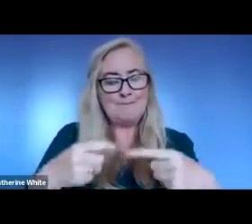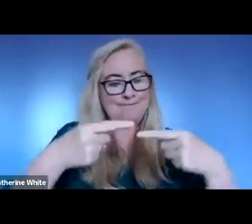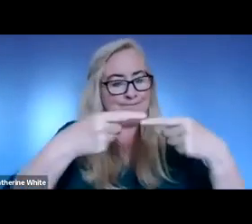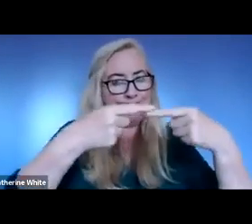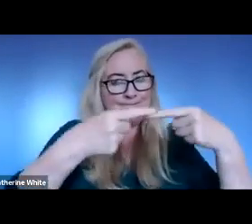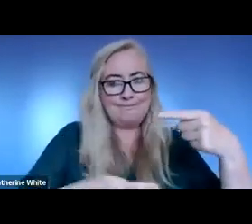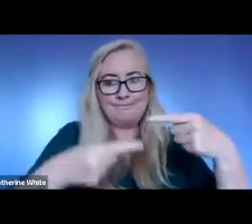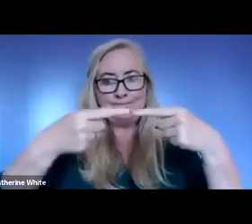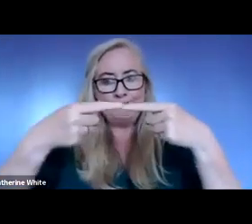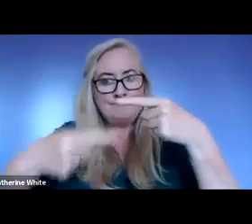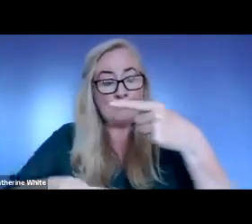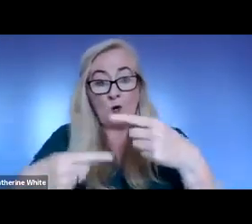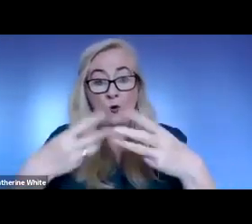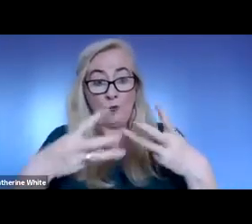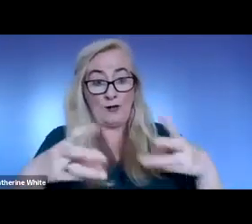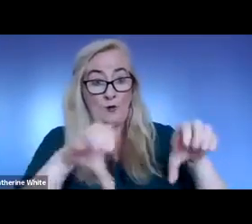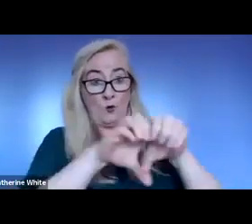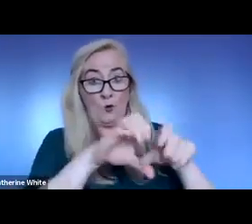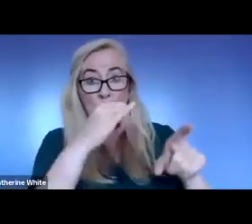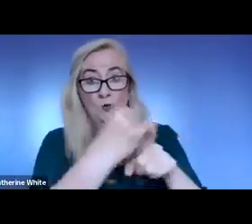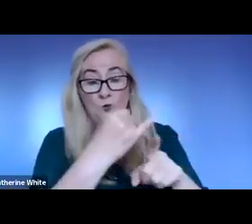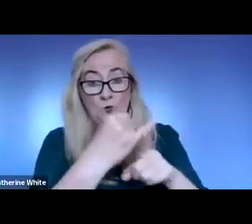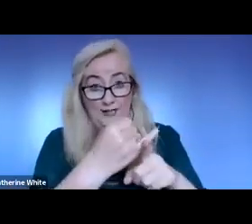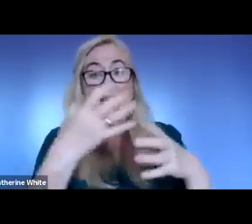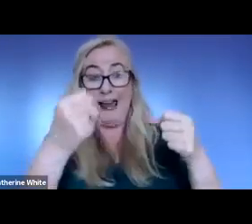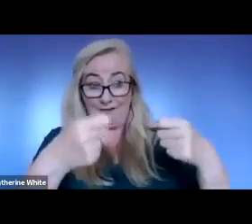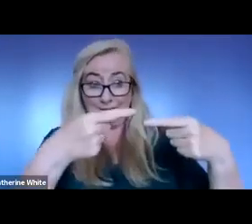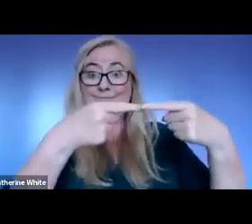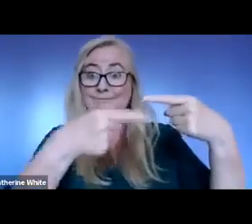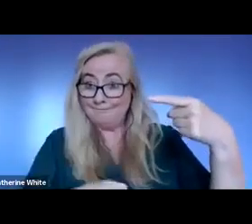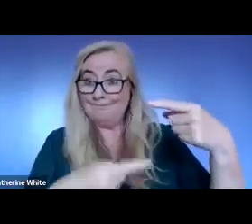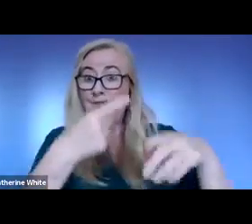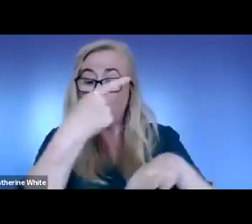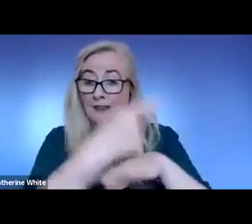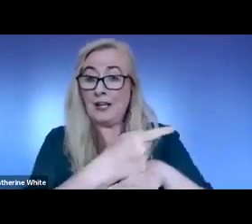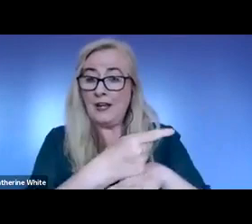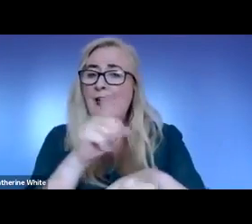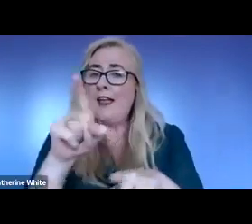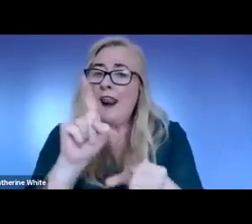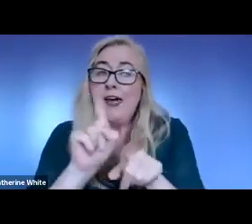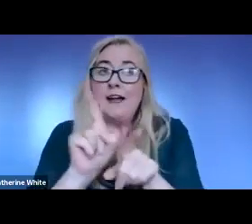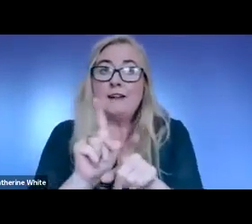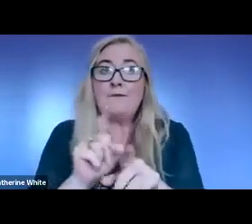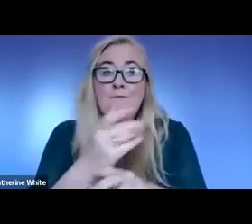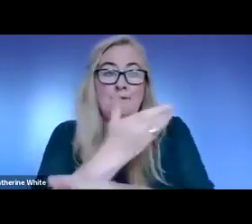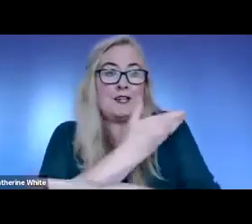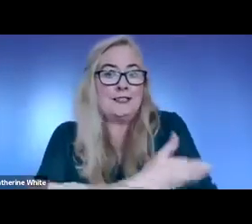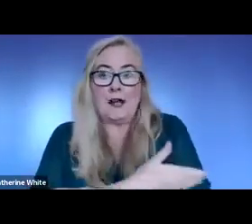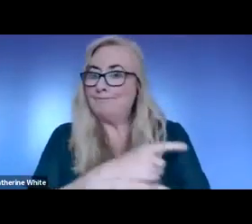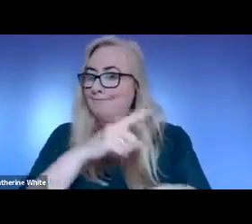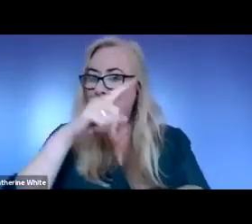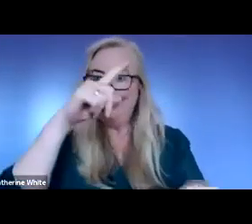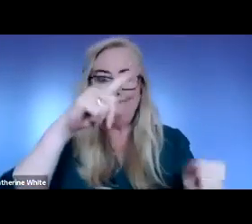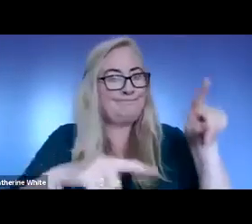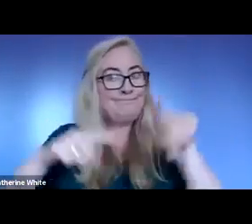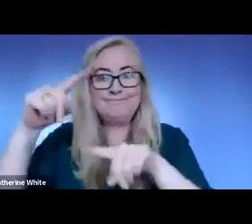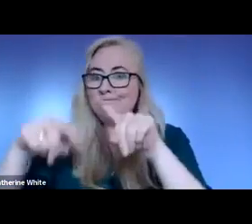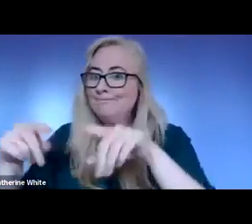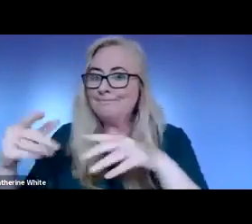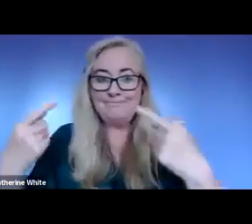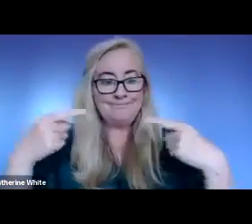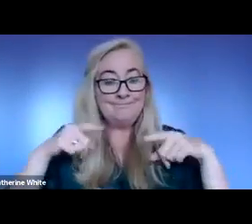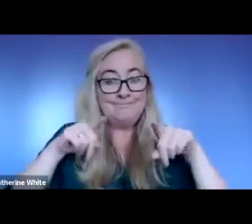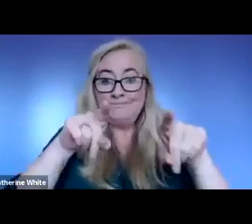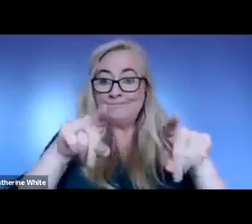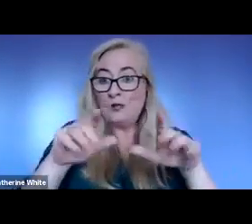closure of schools clearly pointed to. That for a start, there's a huge variation in the patterns of alignment with the digital